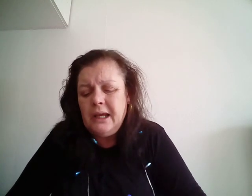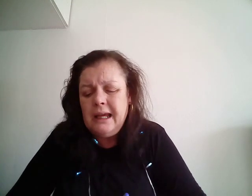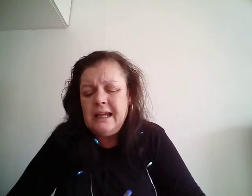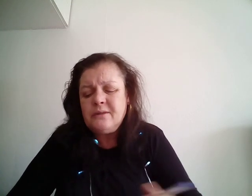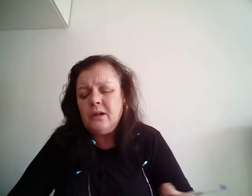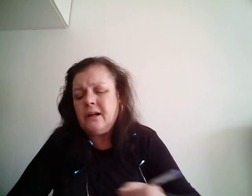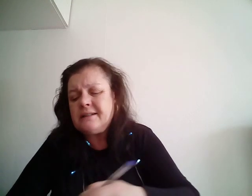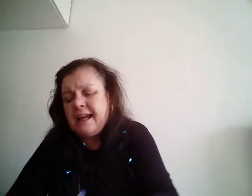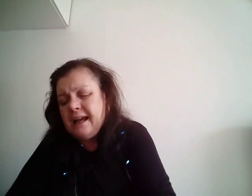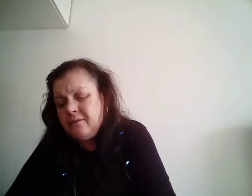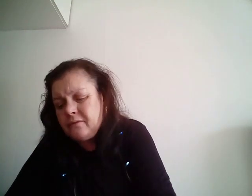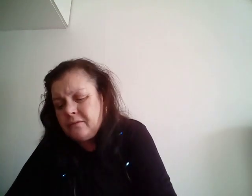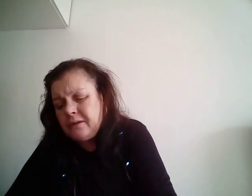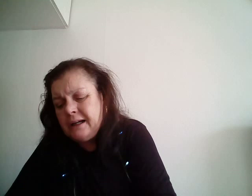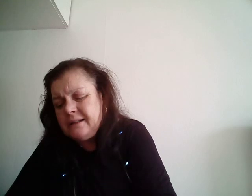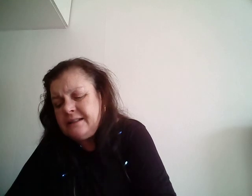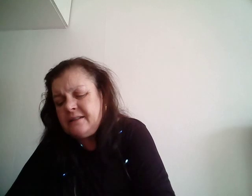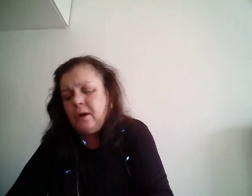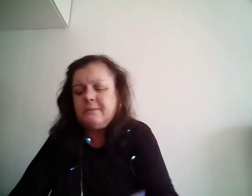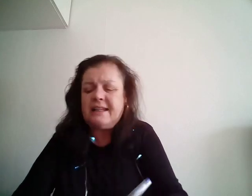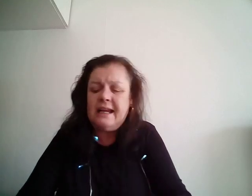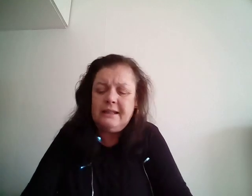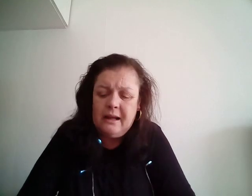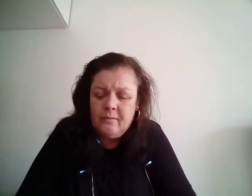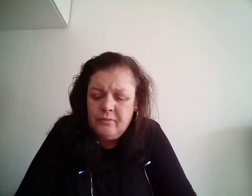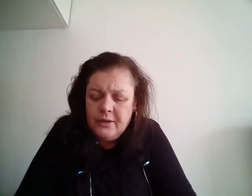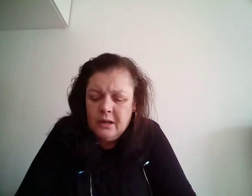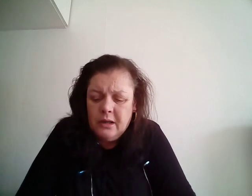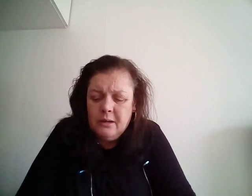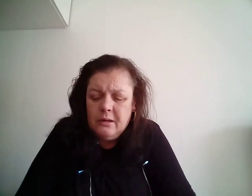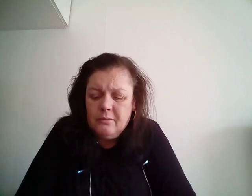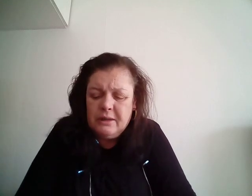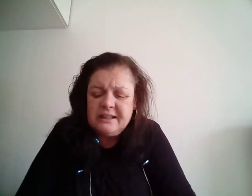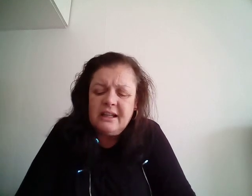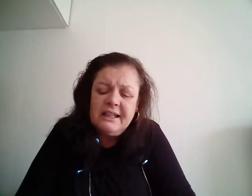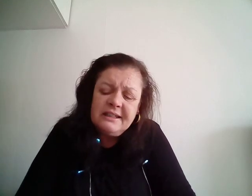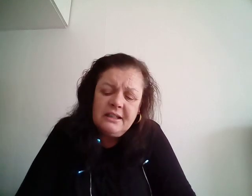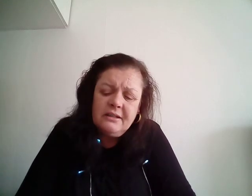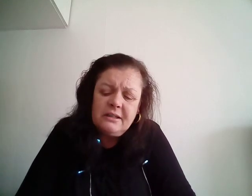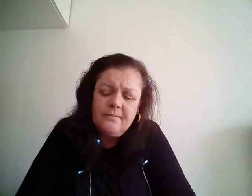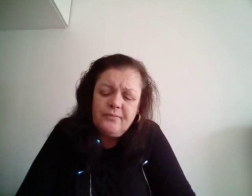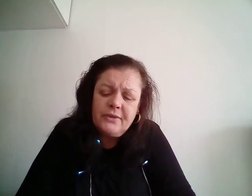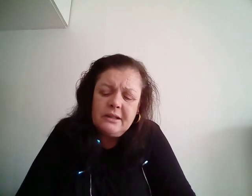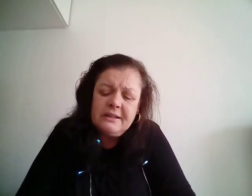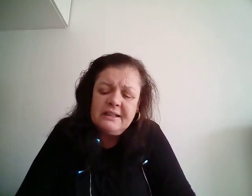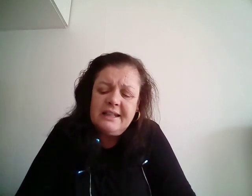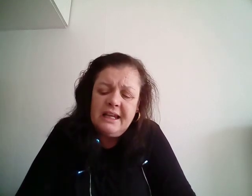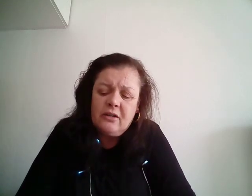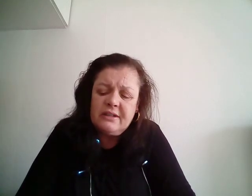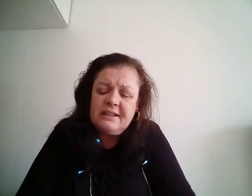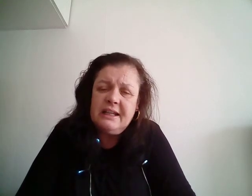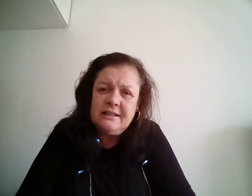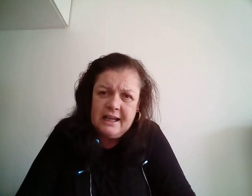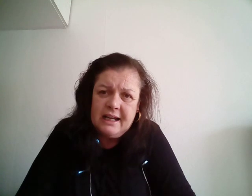April 19th, 2024. Now, here's what I've got to say, right? This is what I'm saying now. Because I listened to The Secret